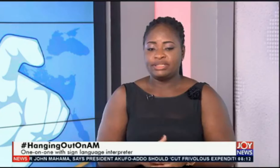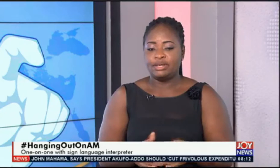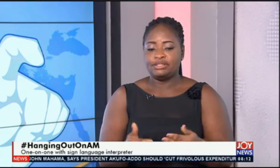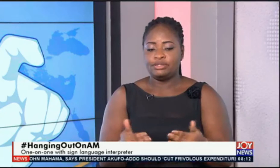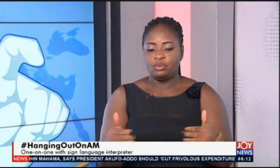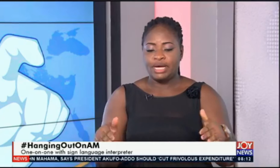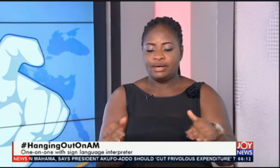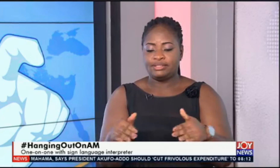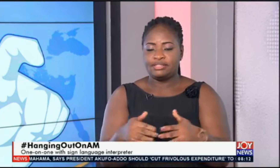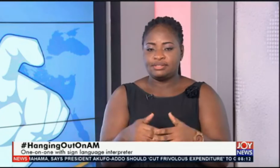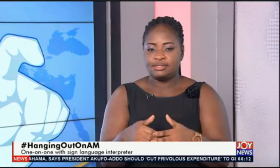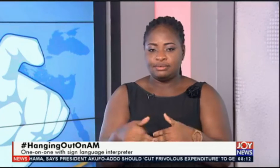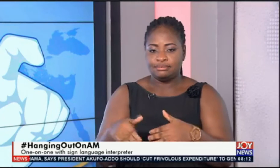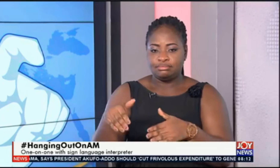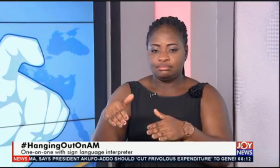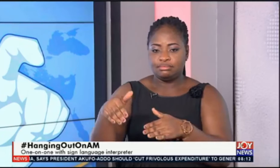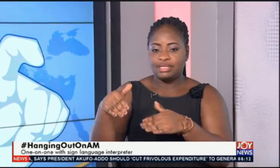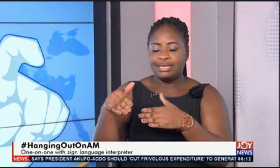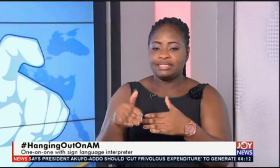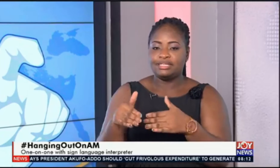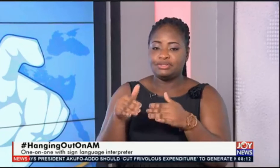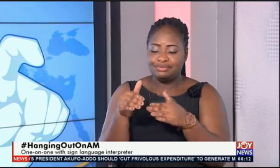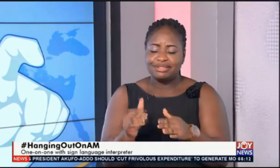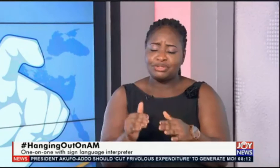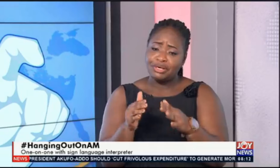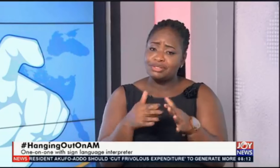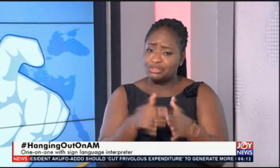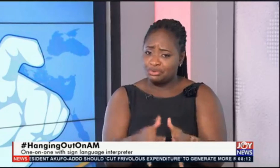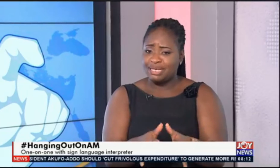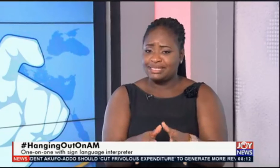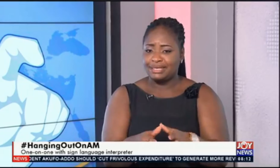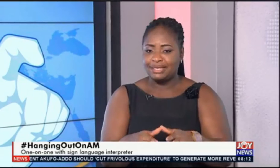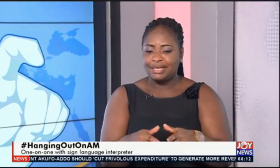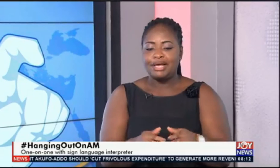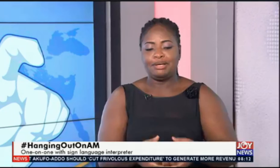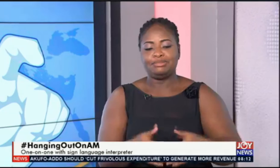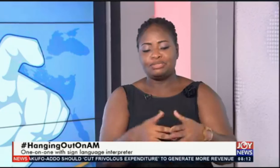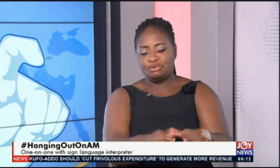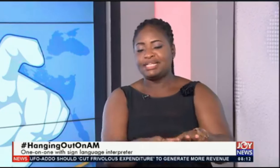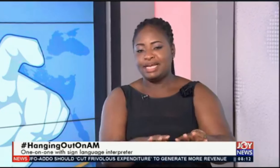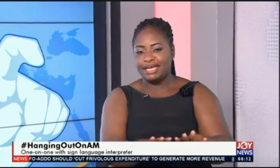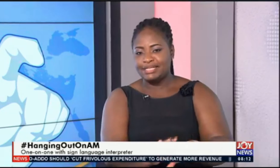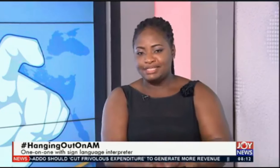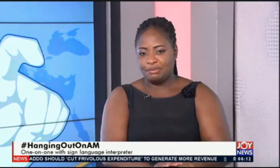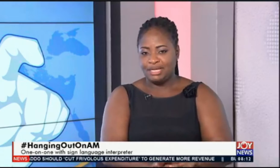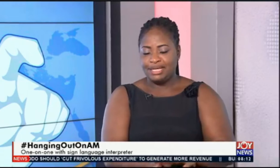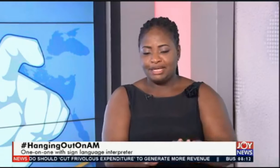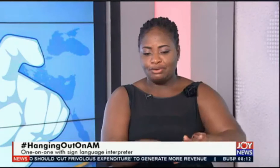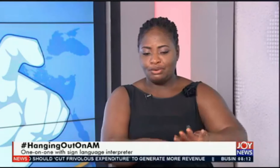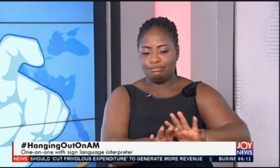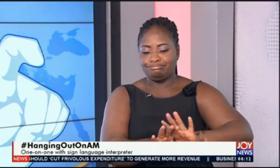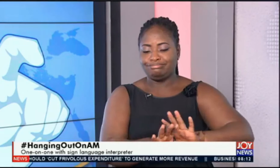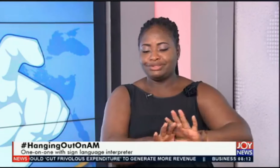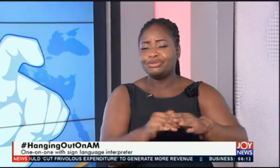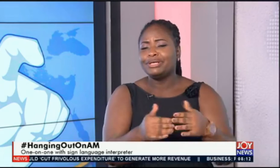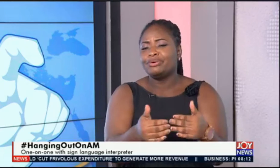So we are just, let's say, should I use discriminating? Discriminating against them. They are